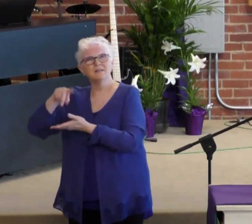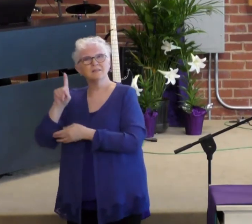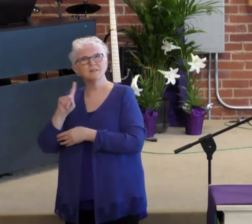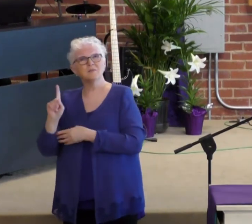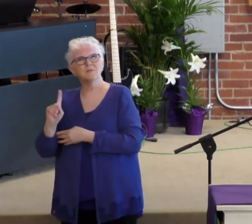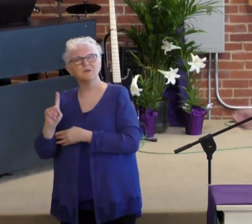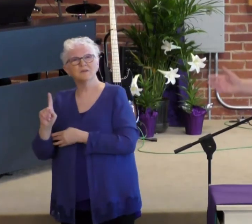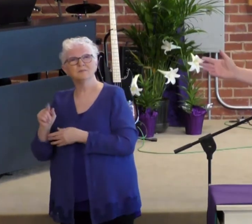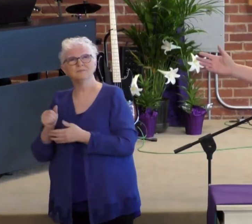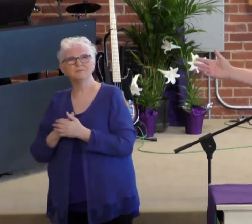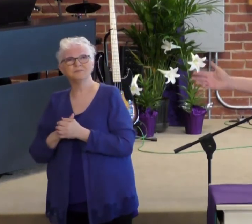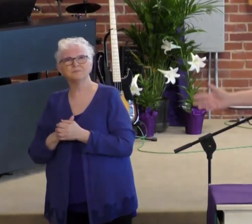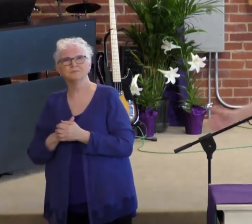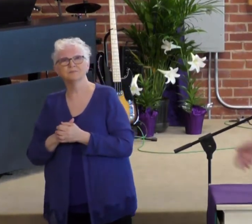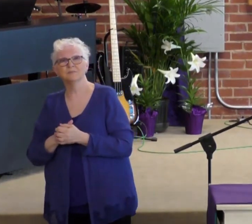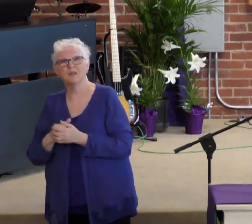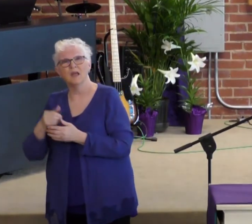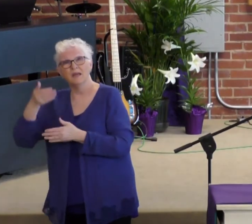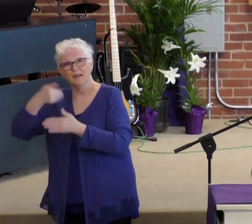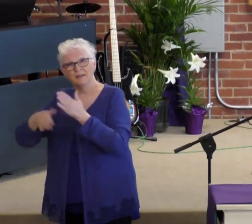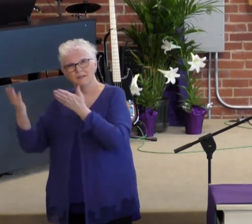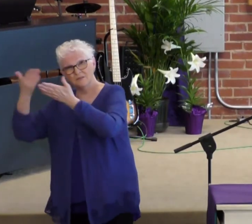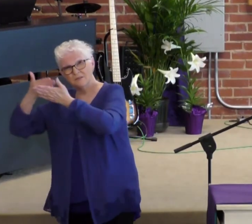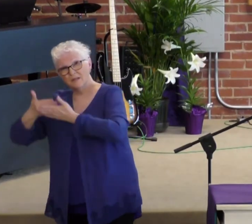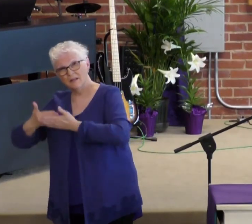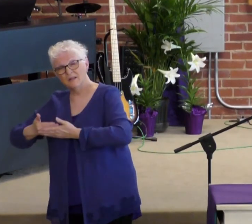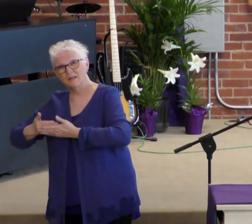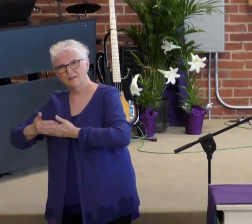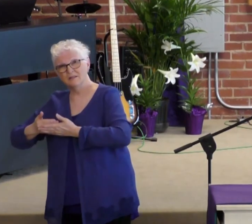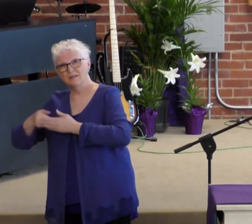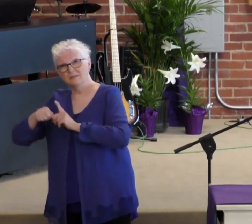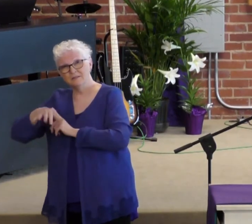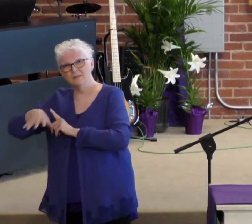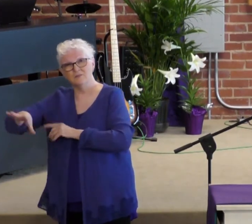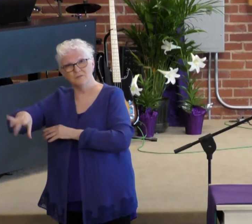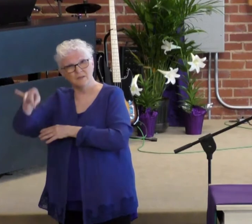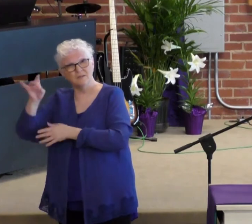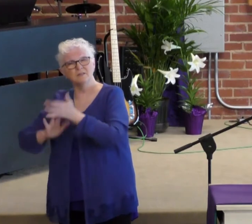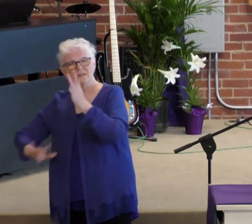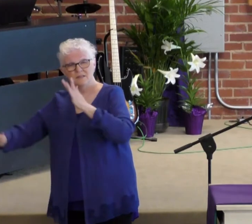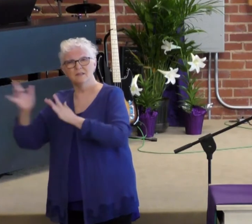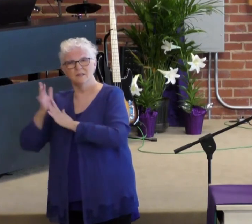somewhere, sing it with me, in the shadows, you'll find